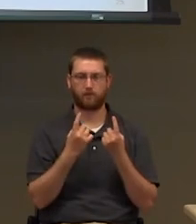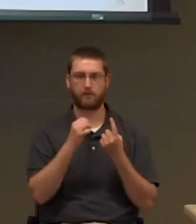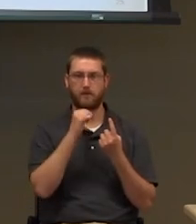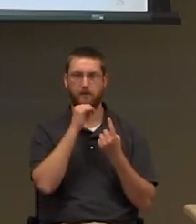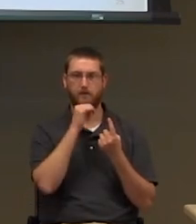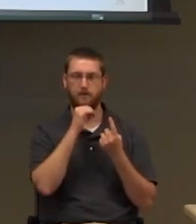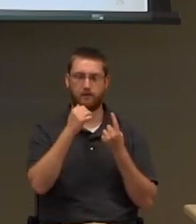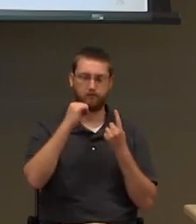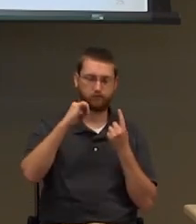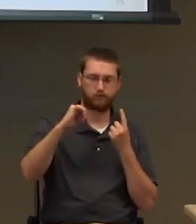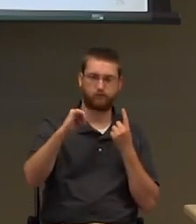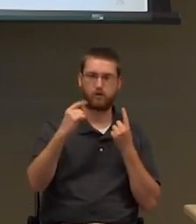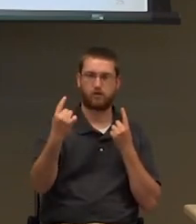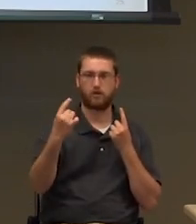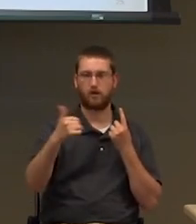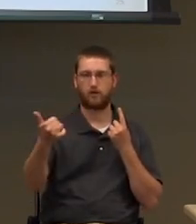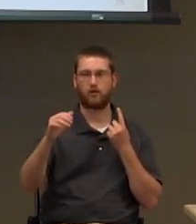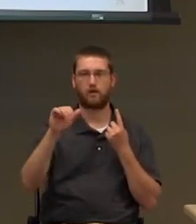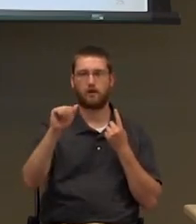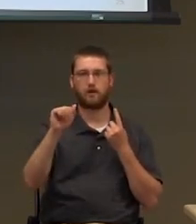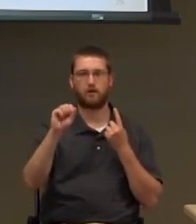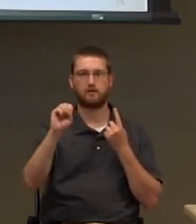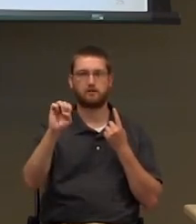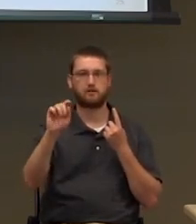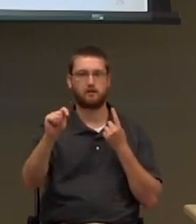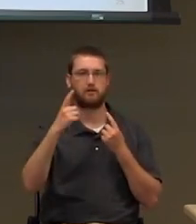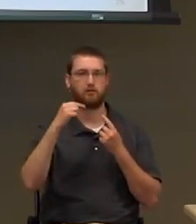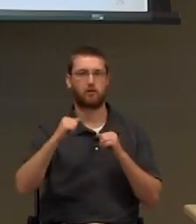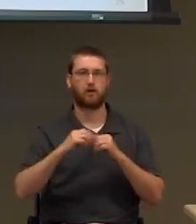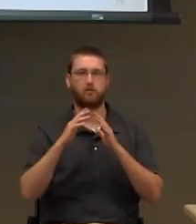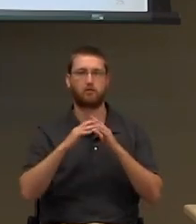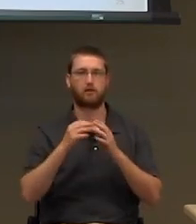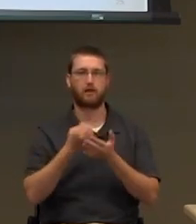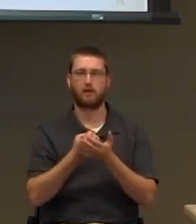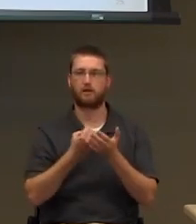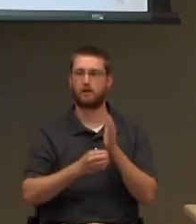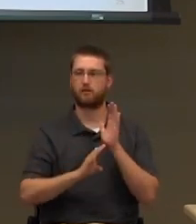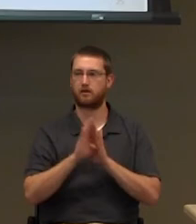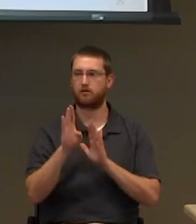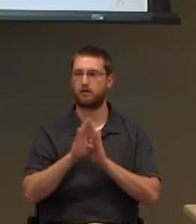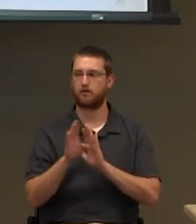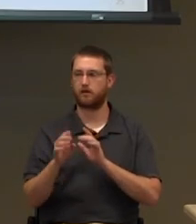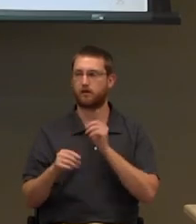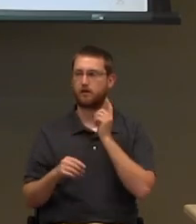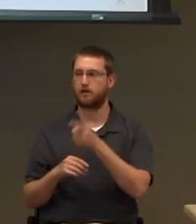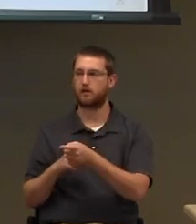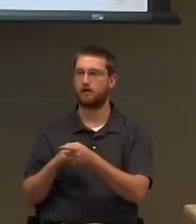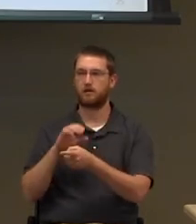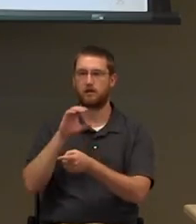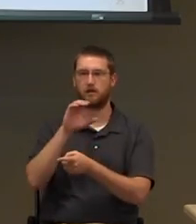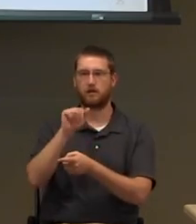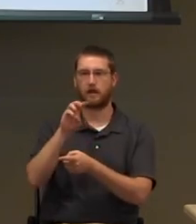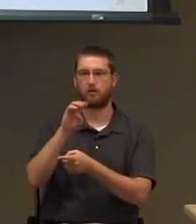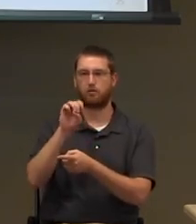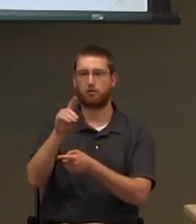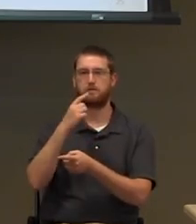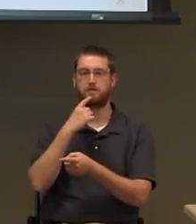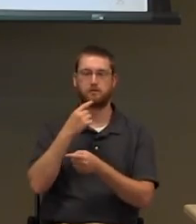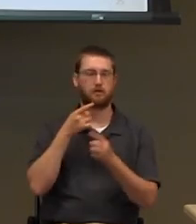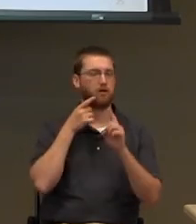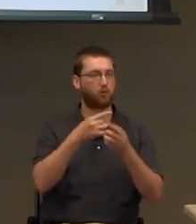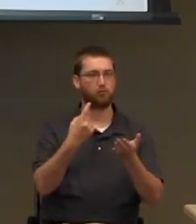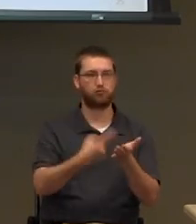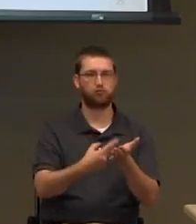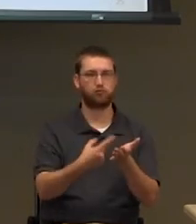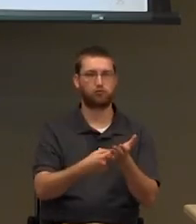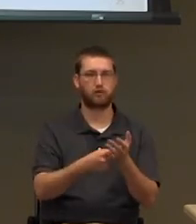our assets for implementing economic development. I just see that as a point of discussion going forward.